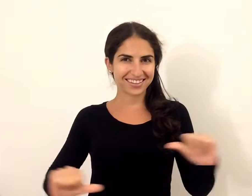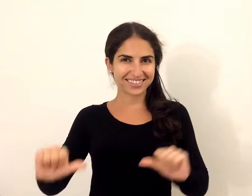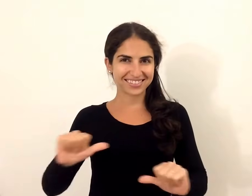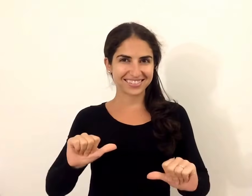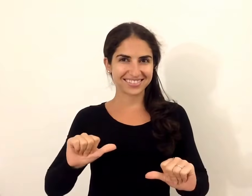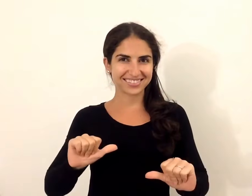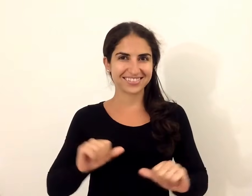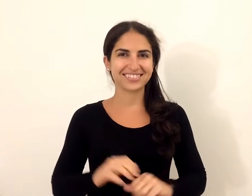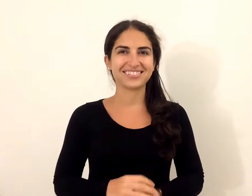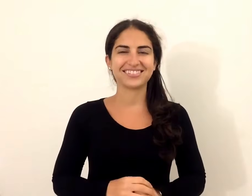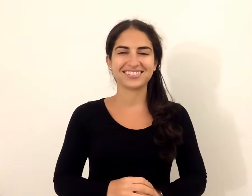Science.